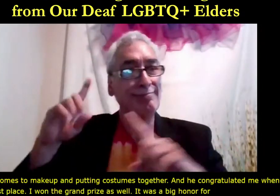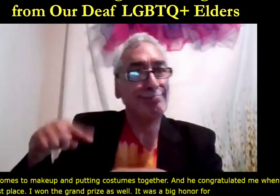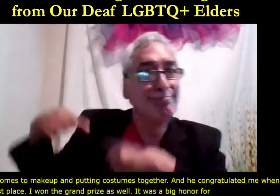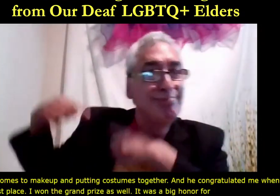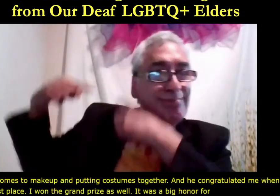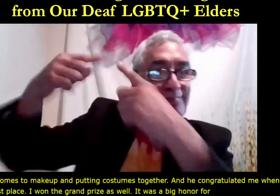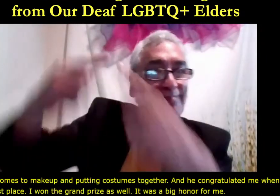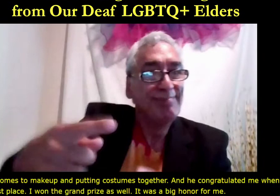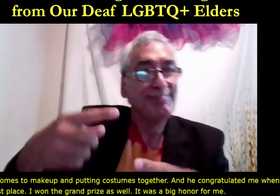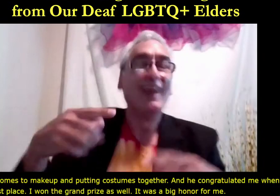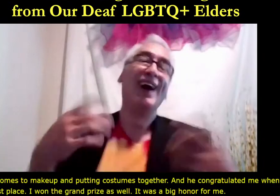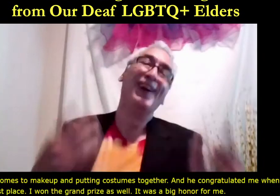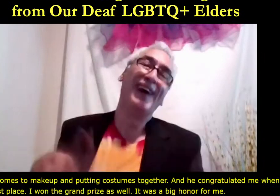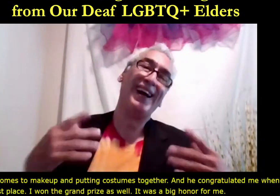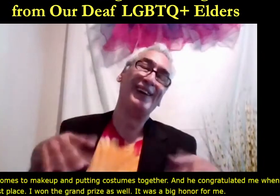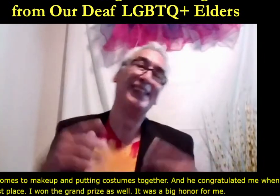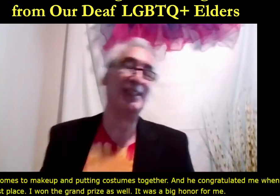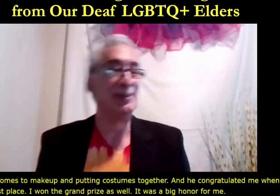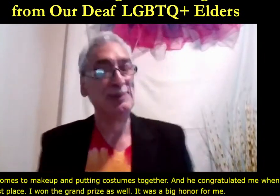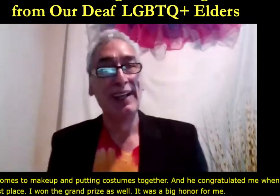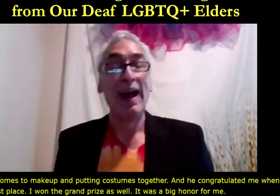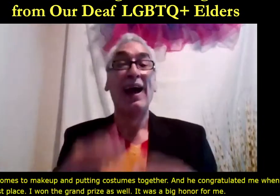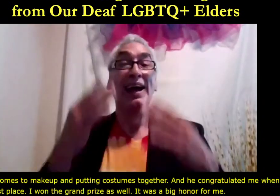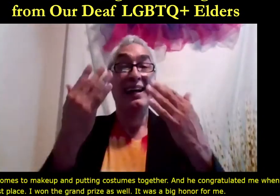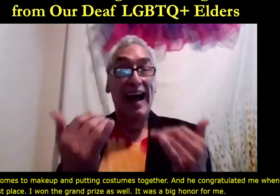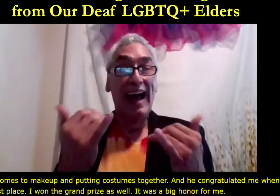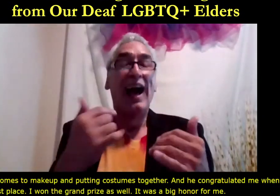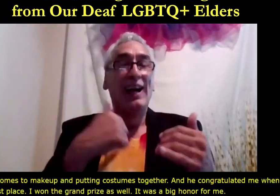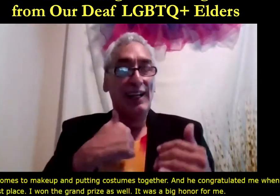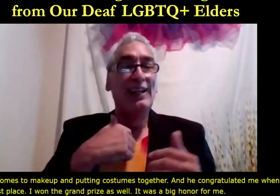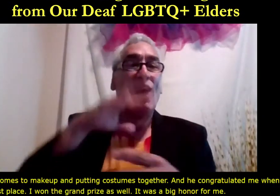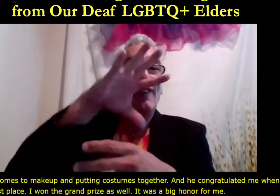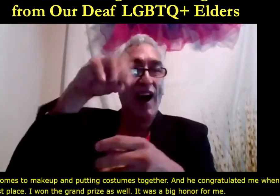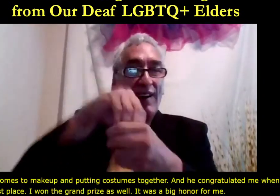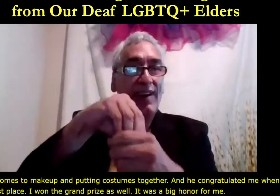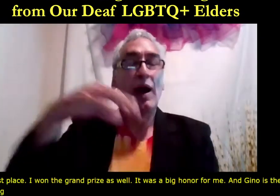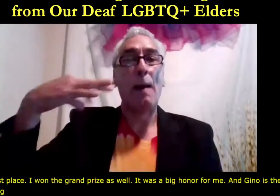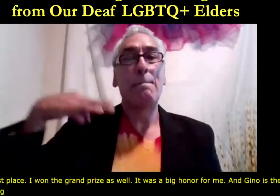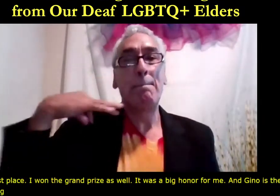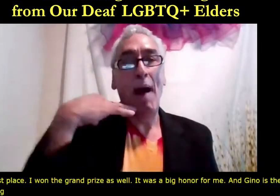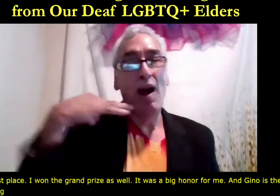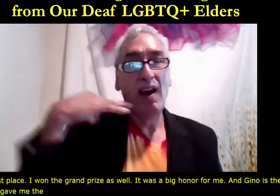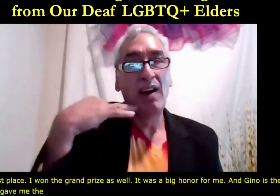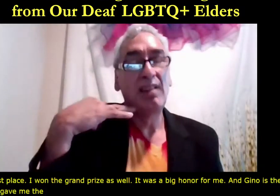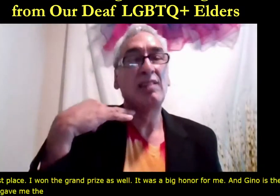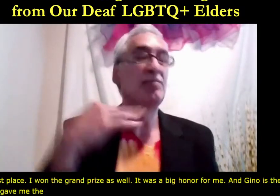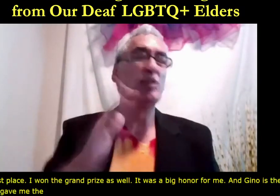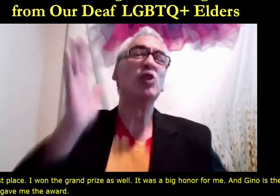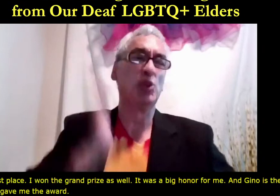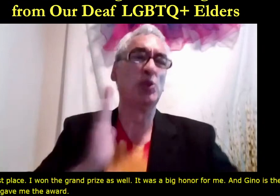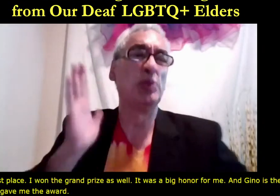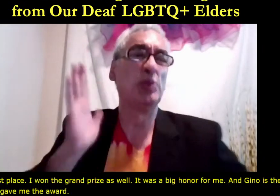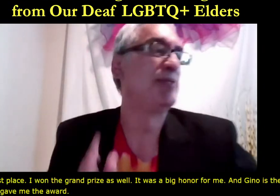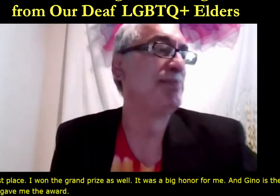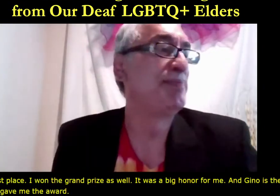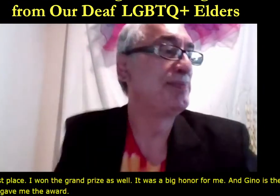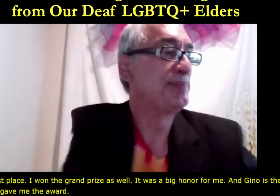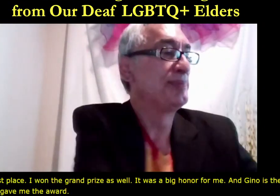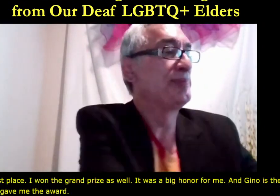who gave me the award and it was just lovely and now i'm involved with modeling well